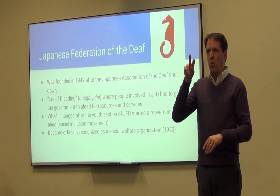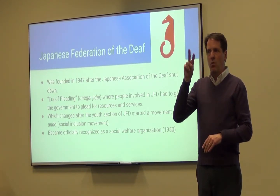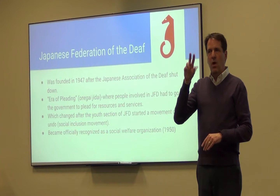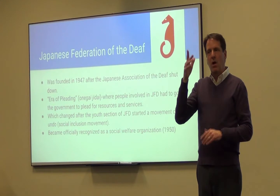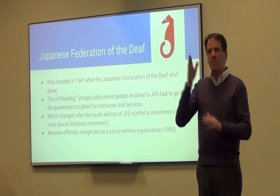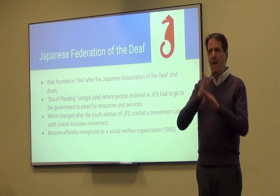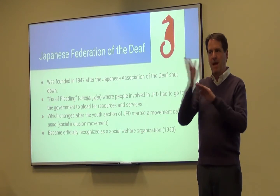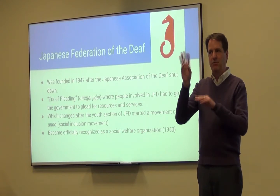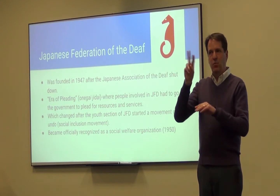bad.